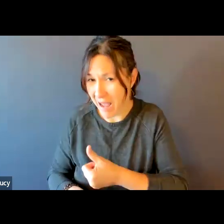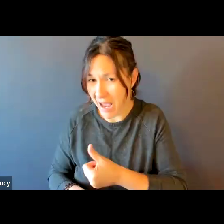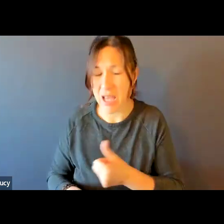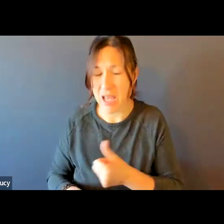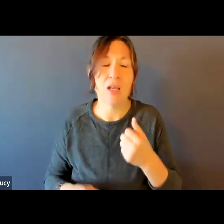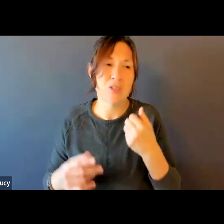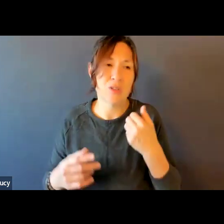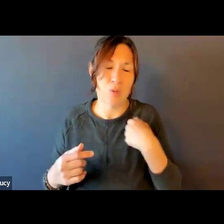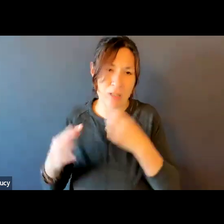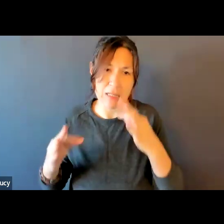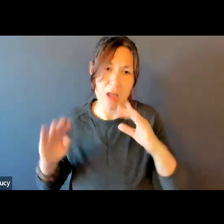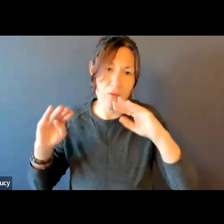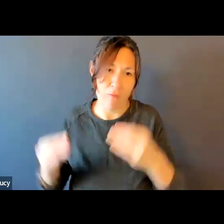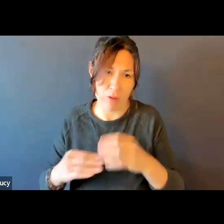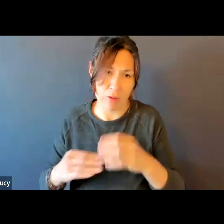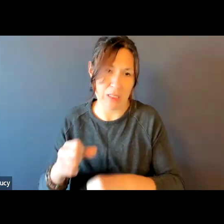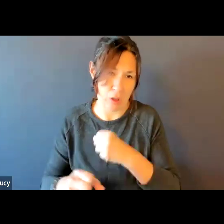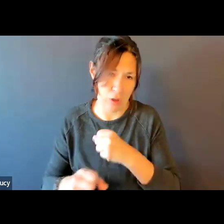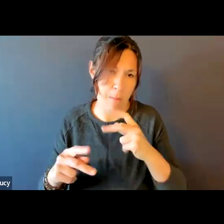year.